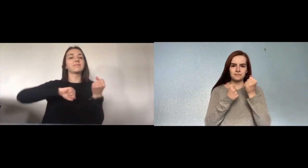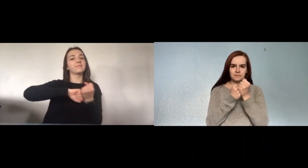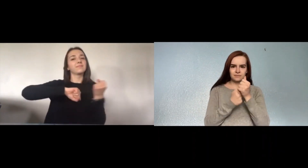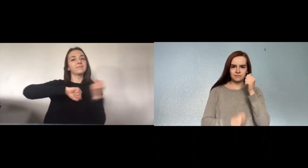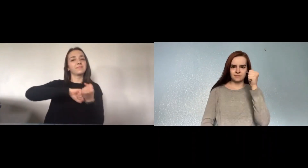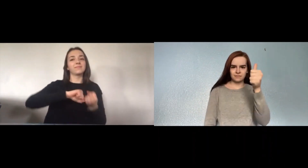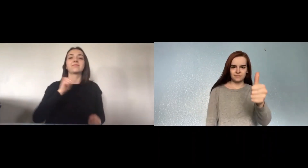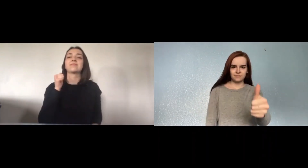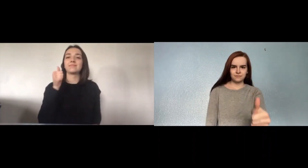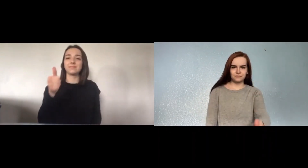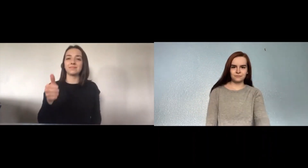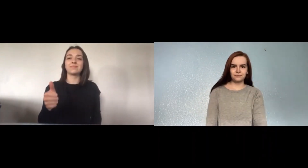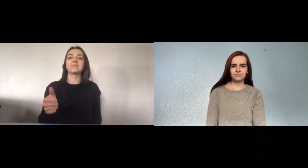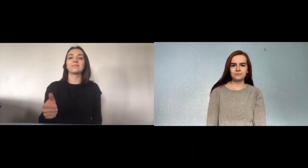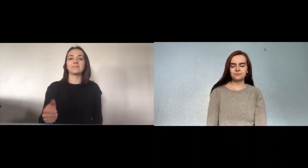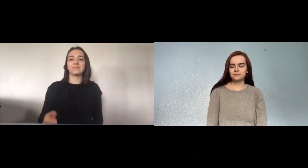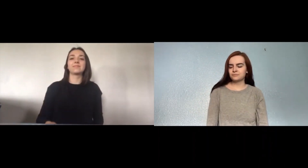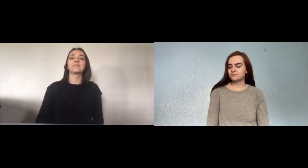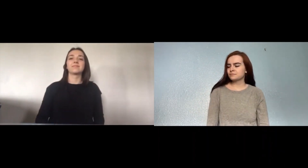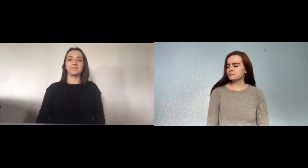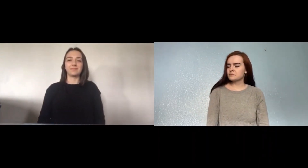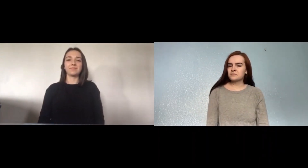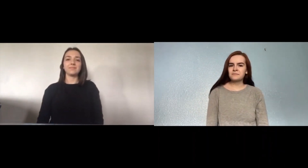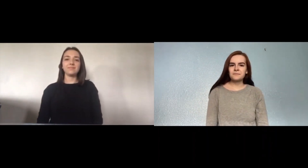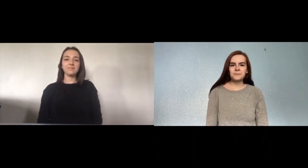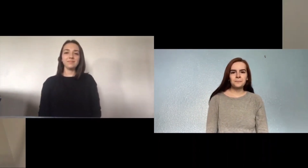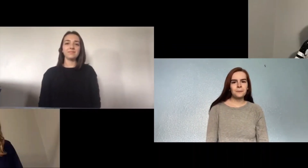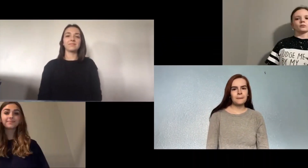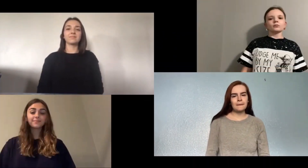up, cause it's a fall